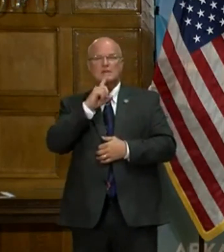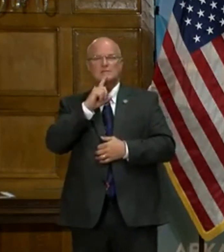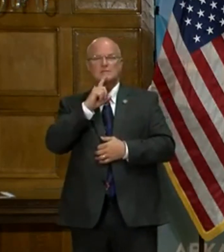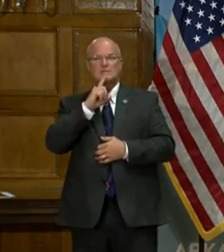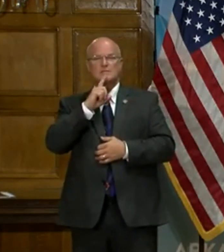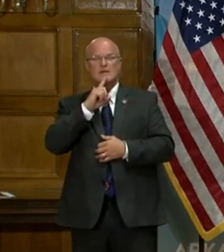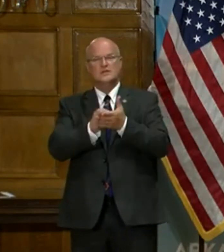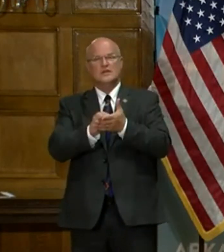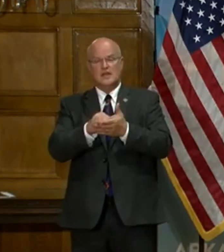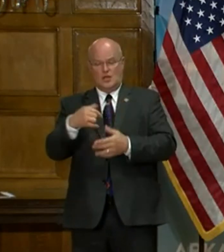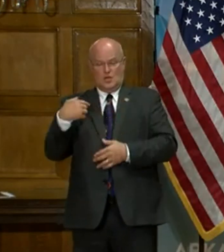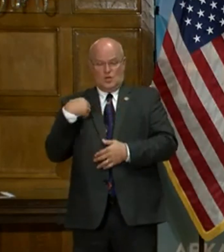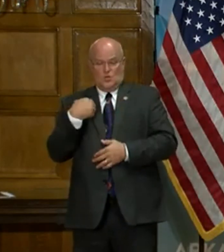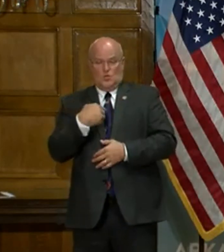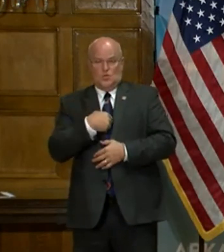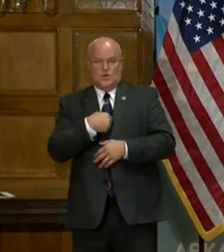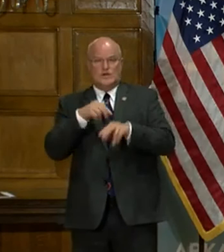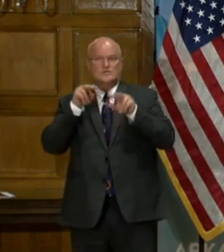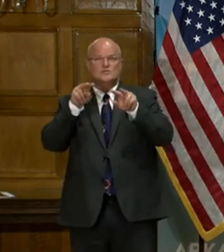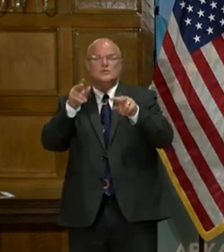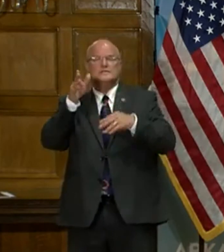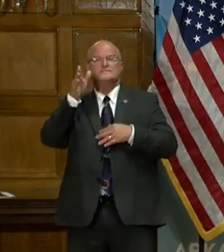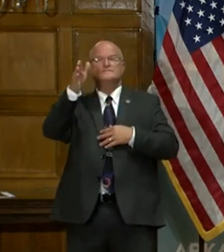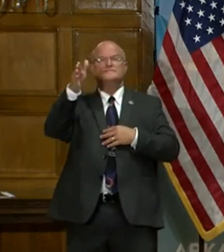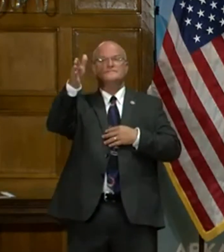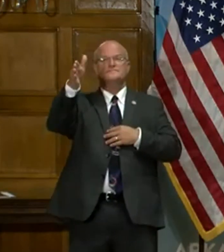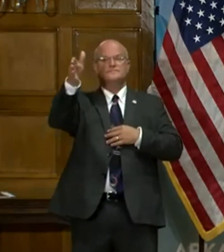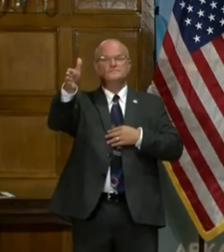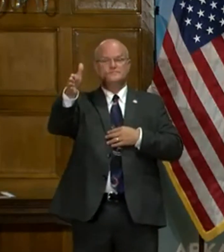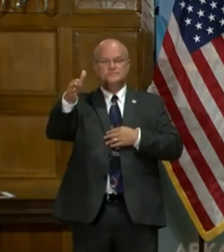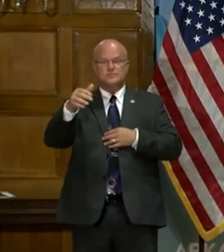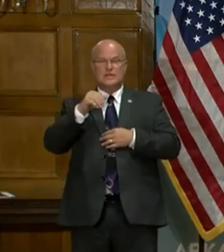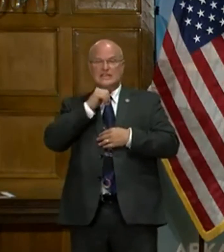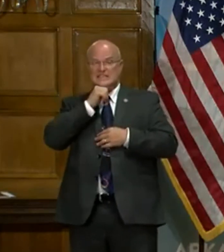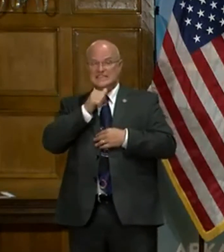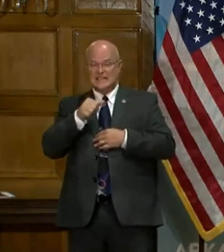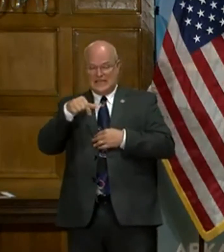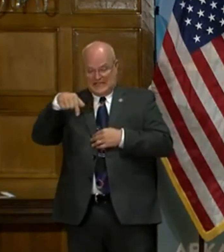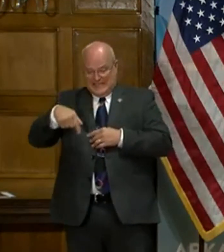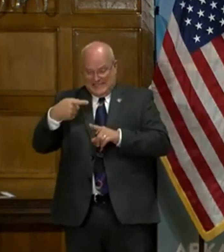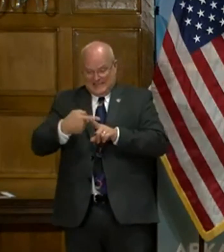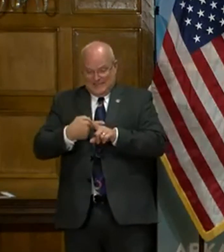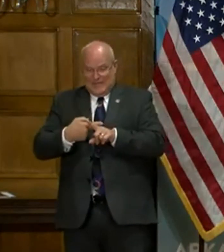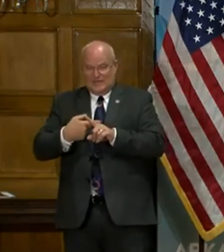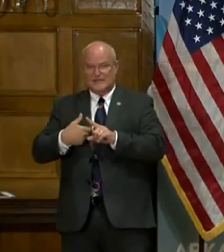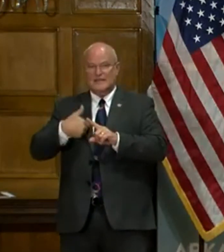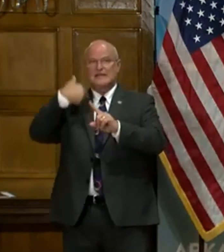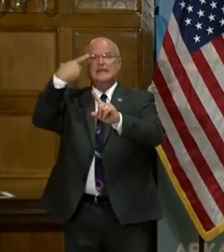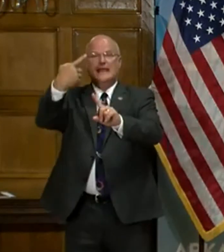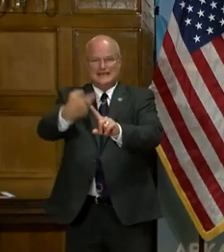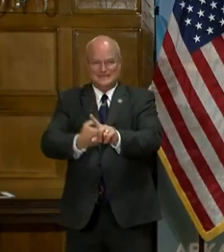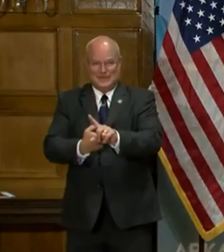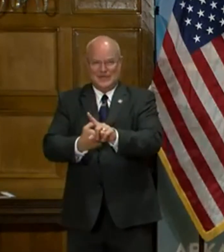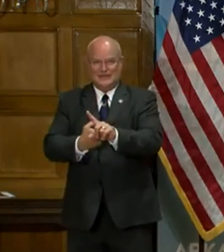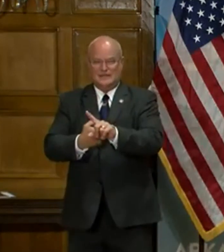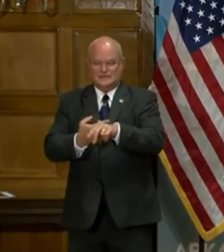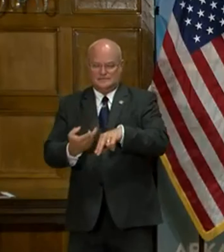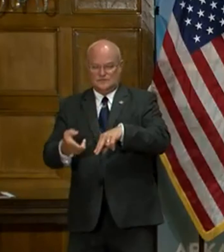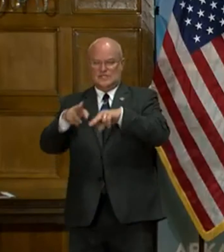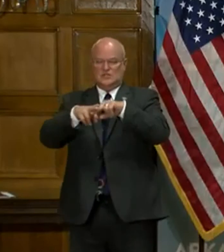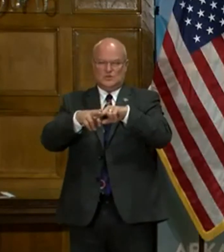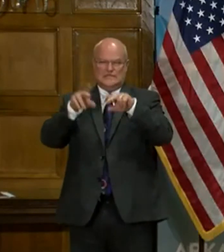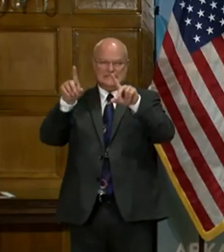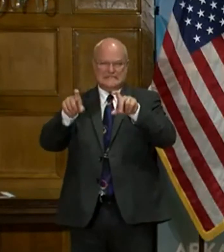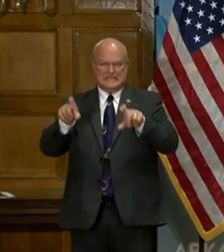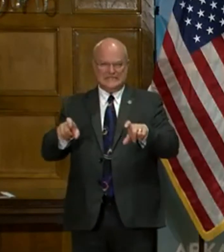make sure that we are looking ahead not just to this month but next month as we continue to expand testing to